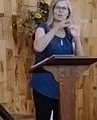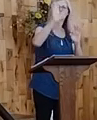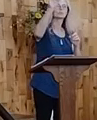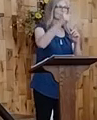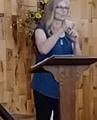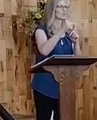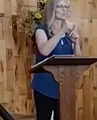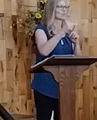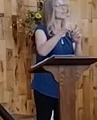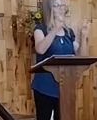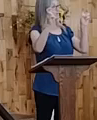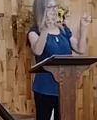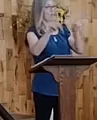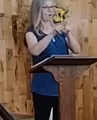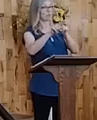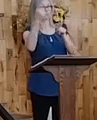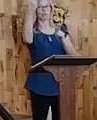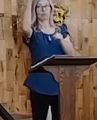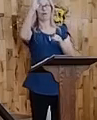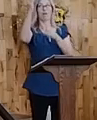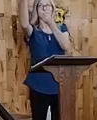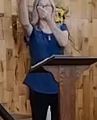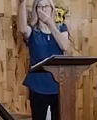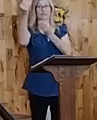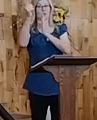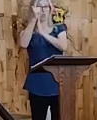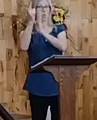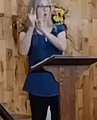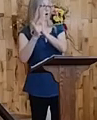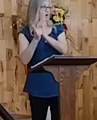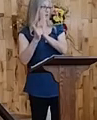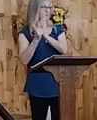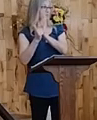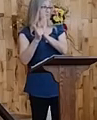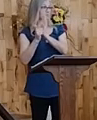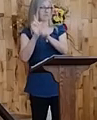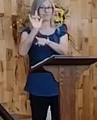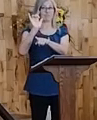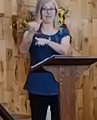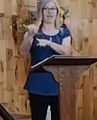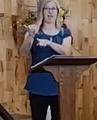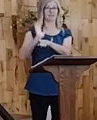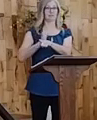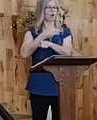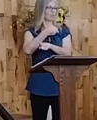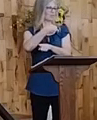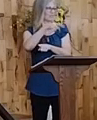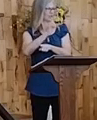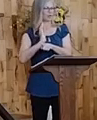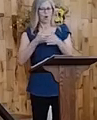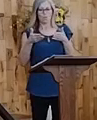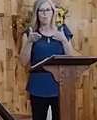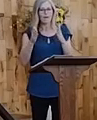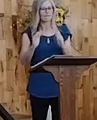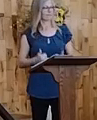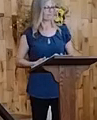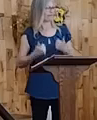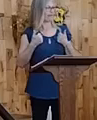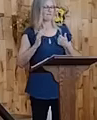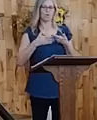also God has given us the law, and that is our religion. It's our way of life. It's our way